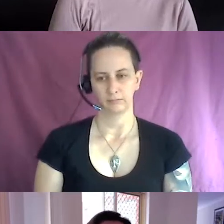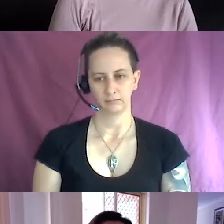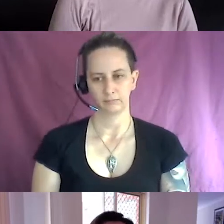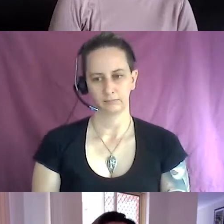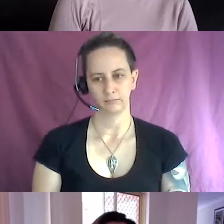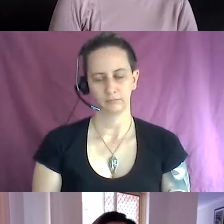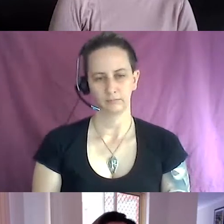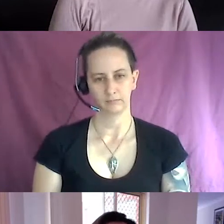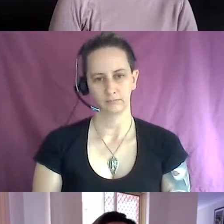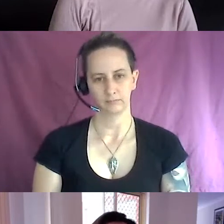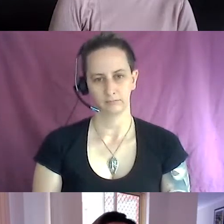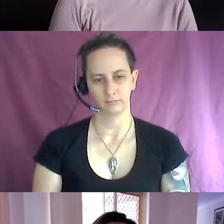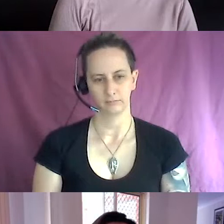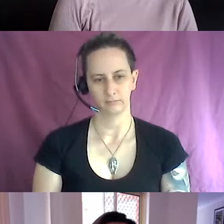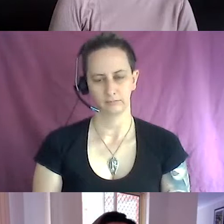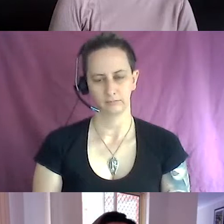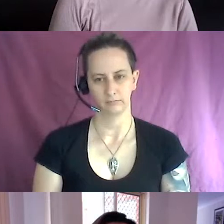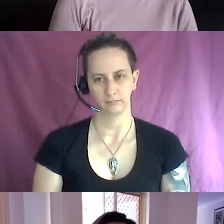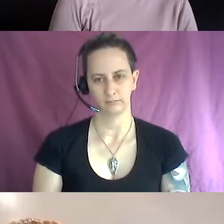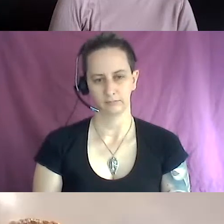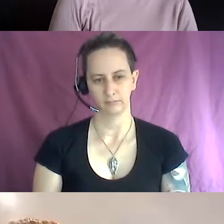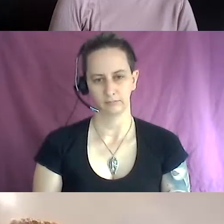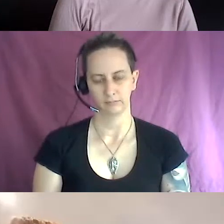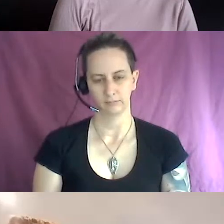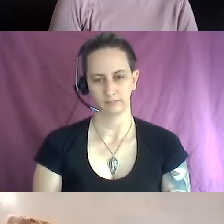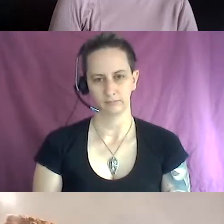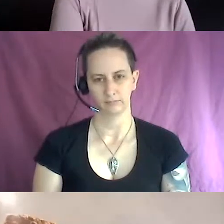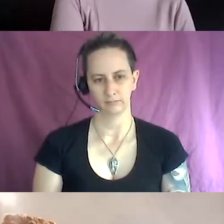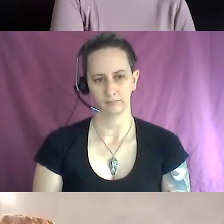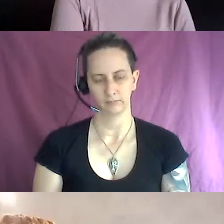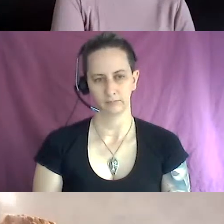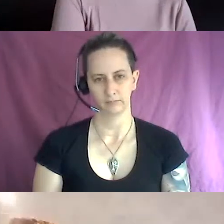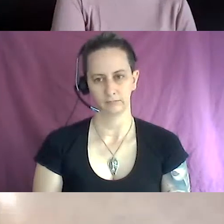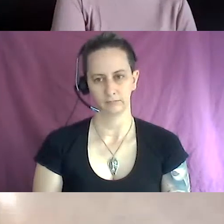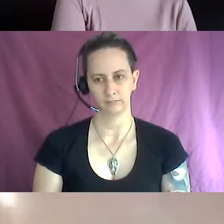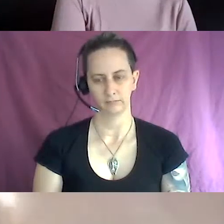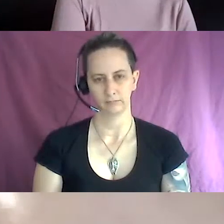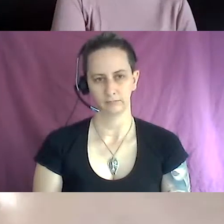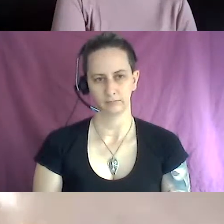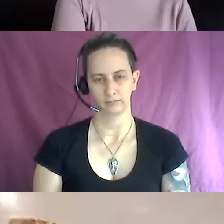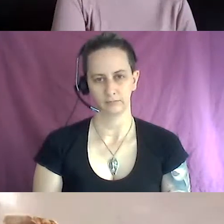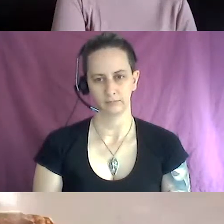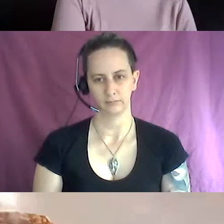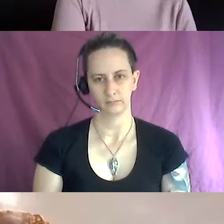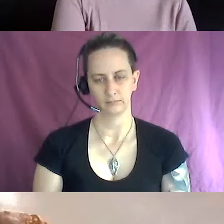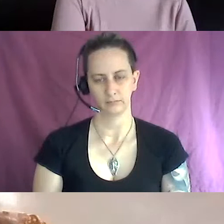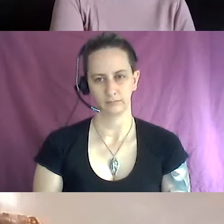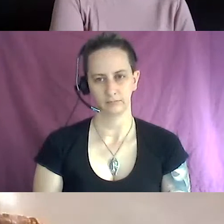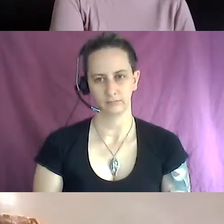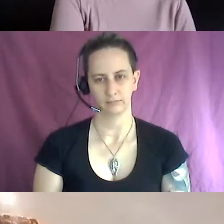and students with language delay and communication disorder. Currently, she's a teacher consultant with TAFE New South